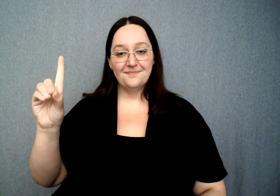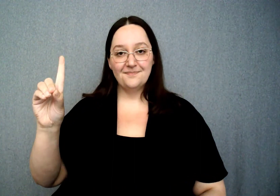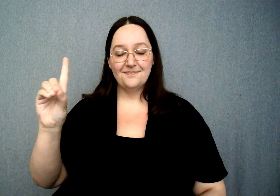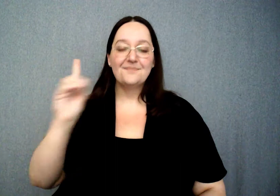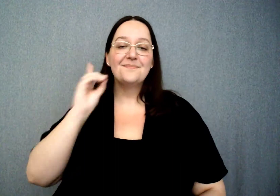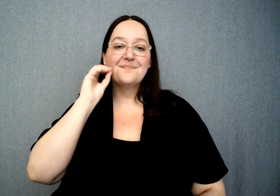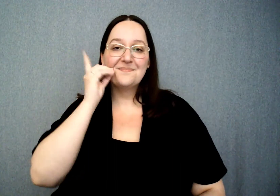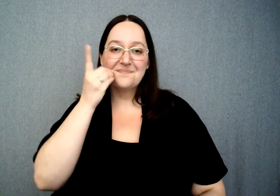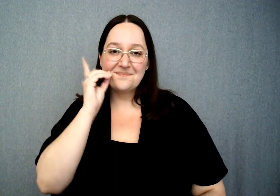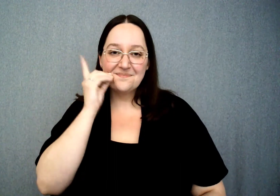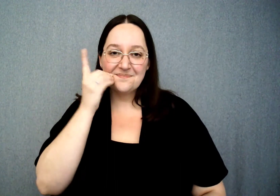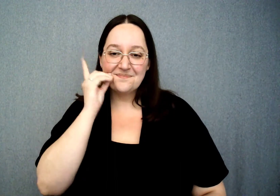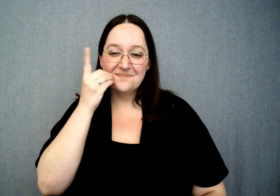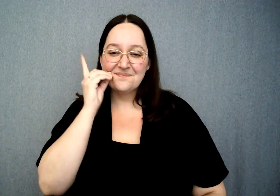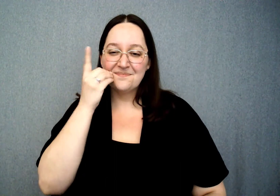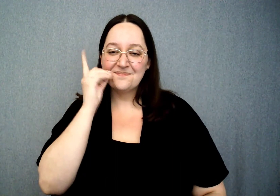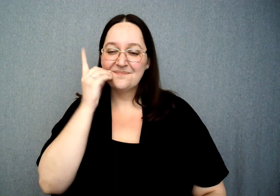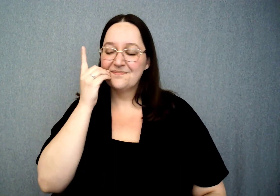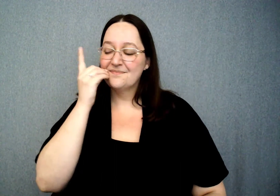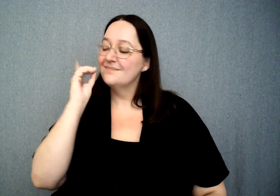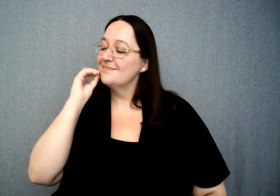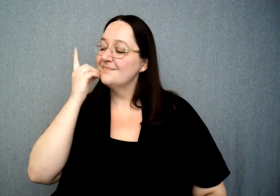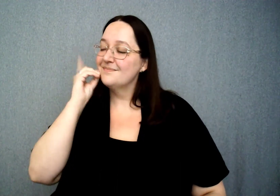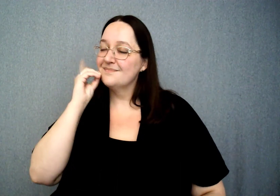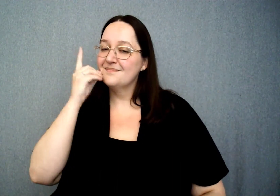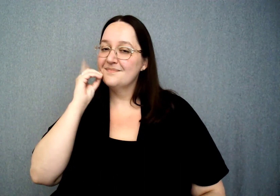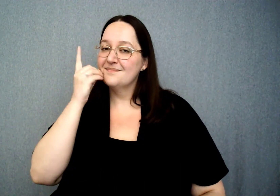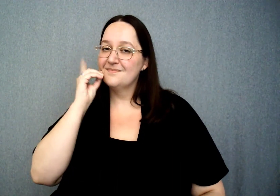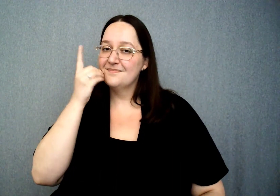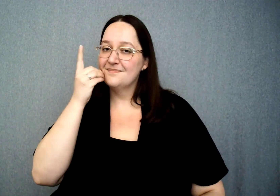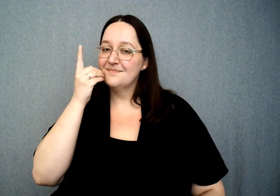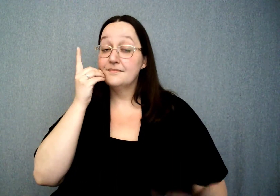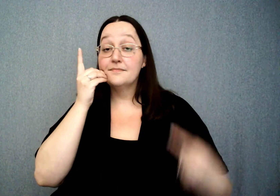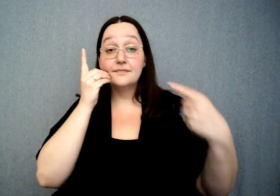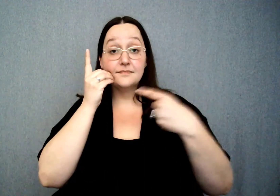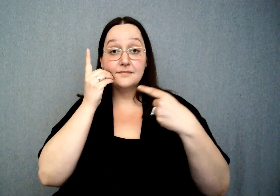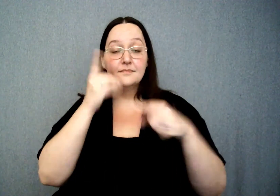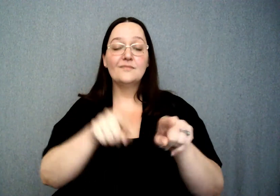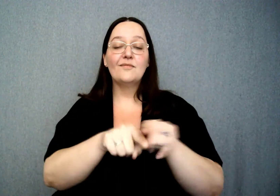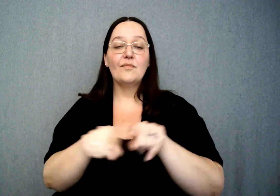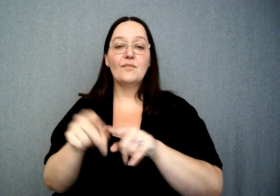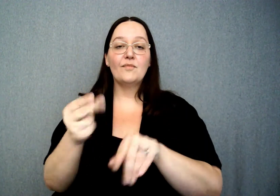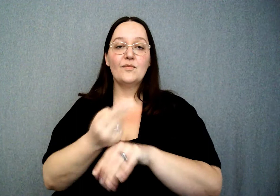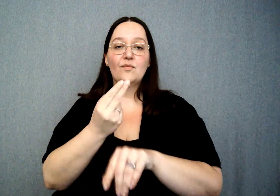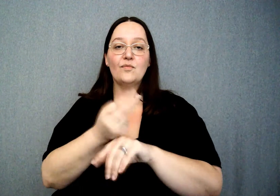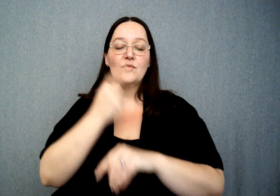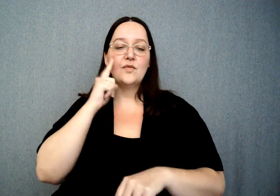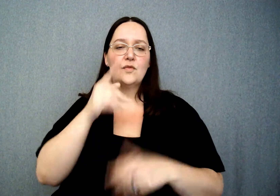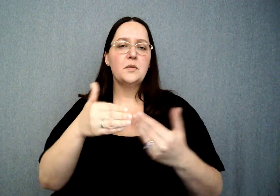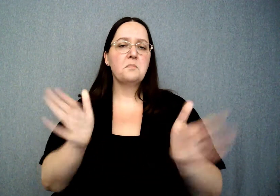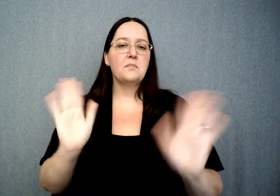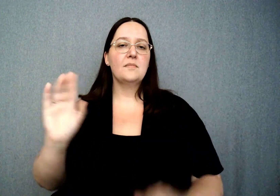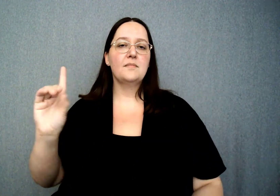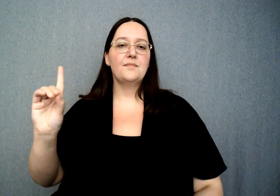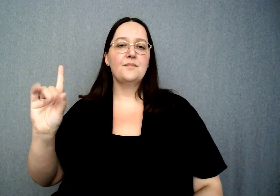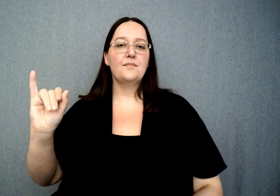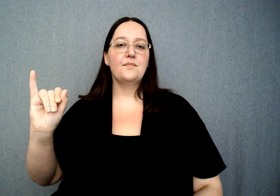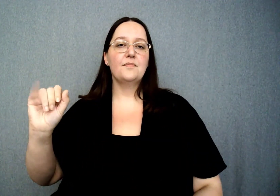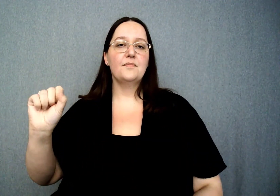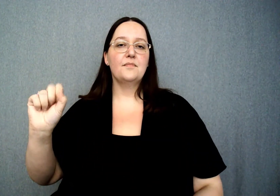Disneyland. The D twisting at the corner of your mouth like fruit. You can also use this